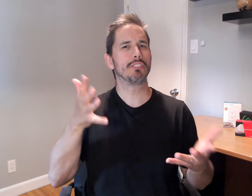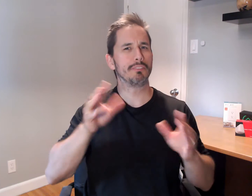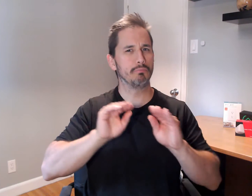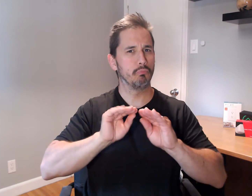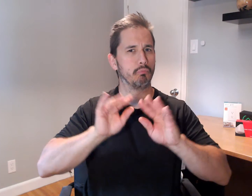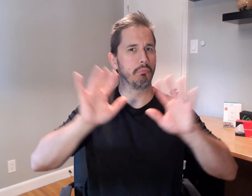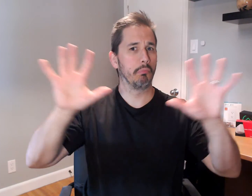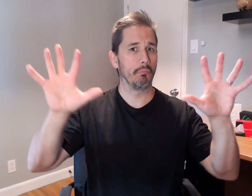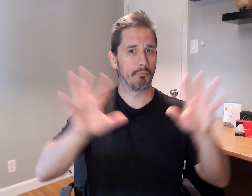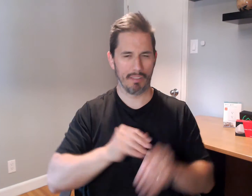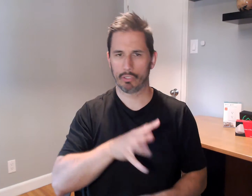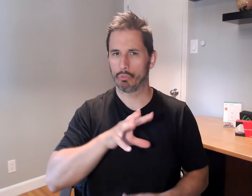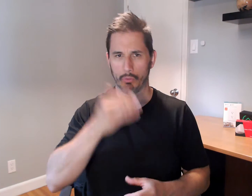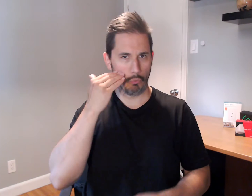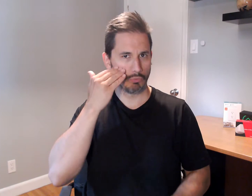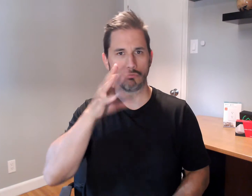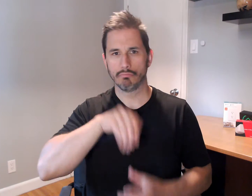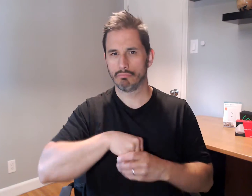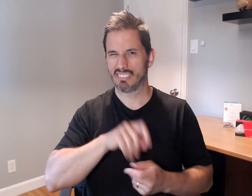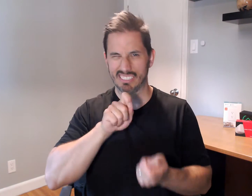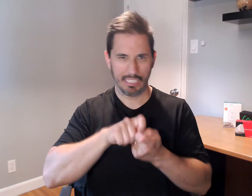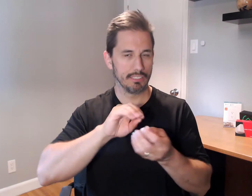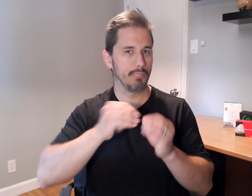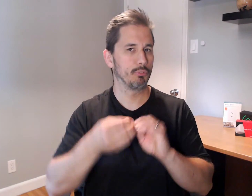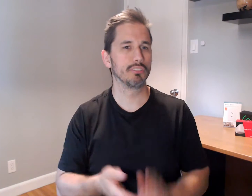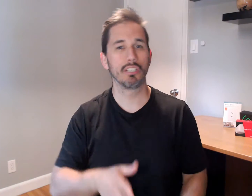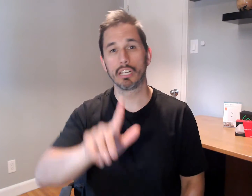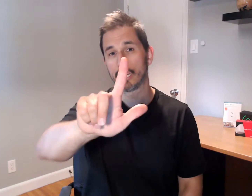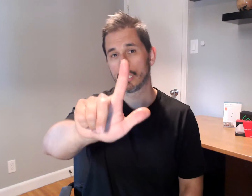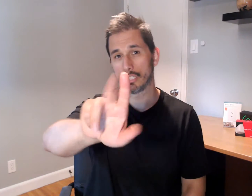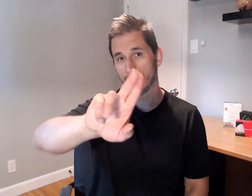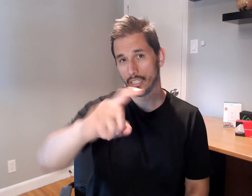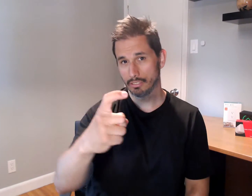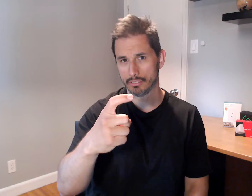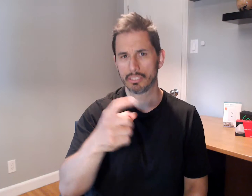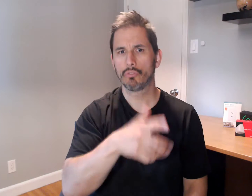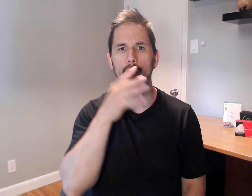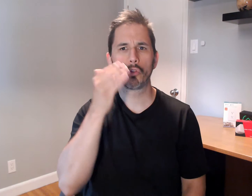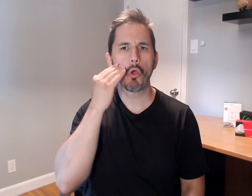What that can be used for is measuring how bright a room is, measured in lux.